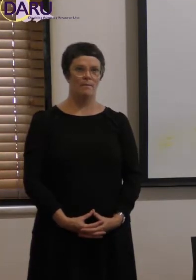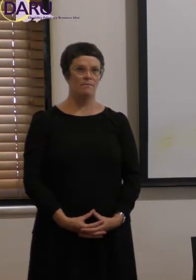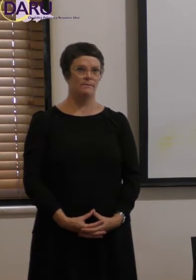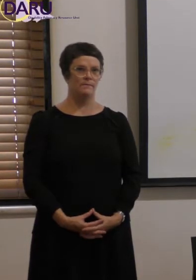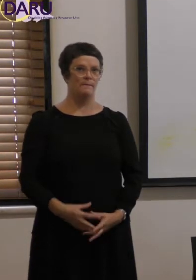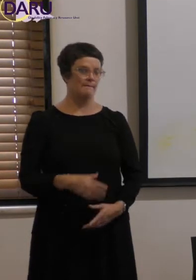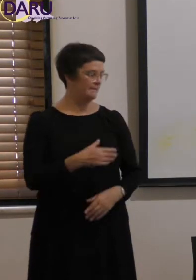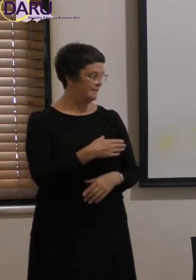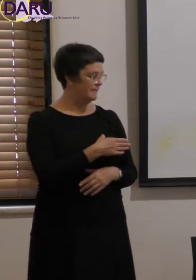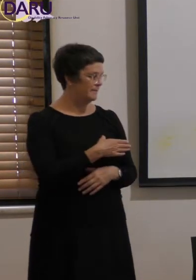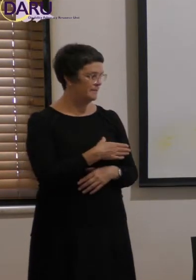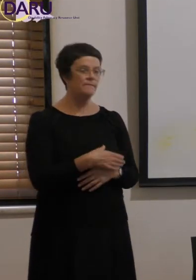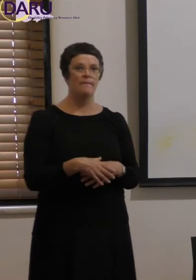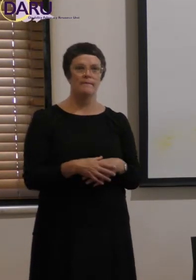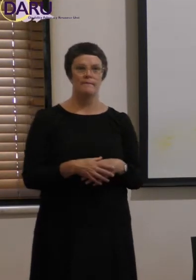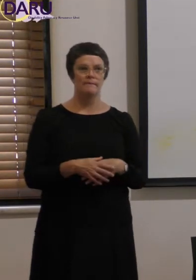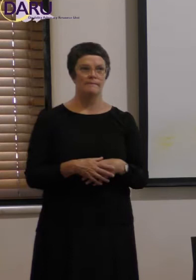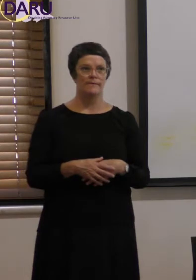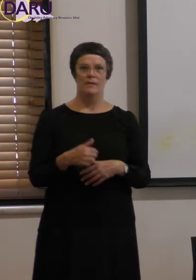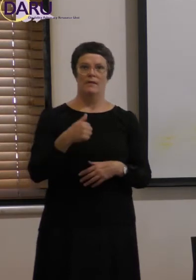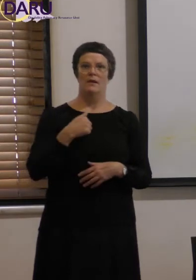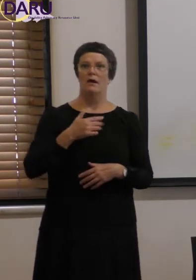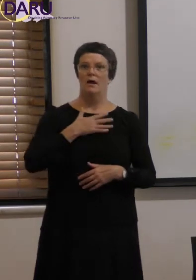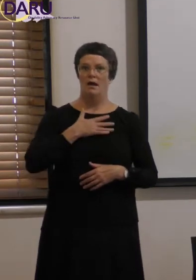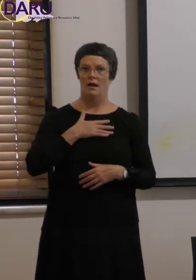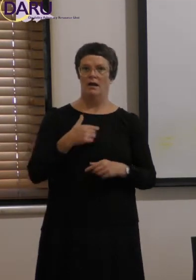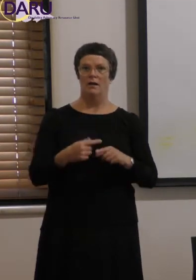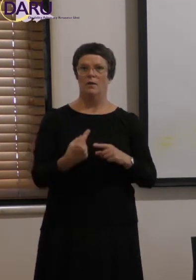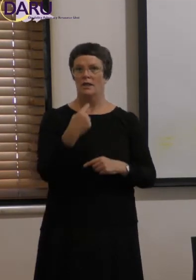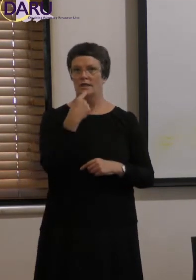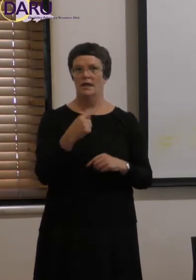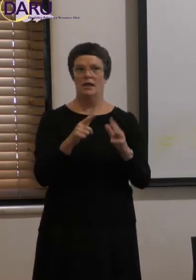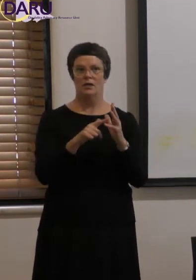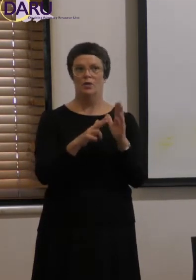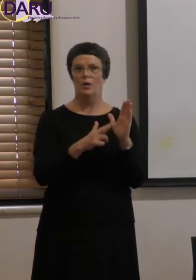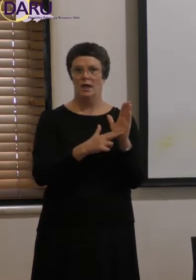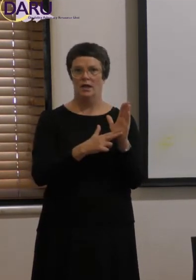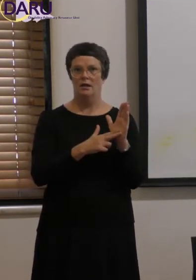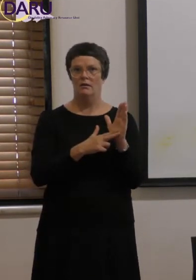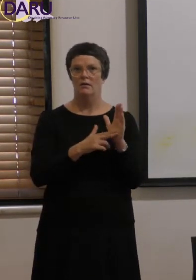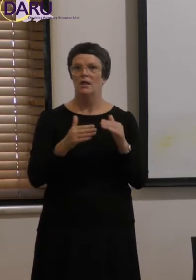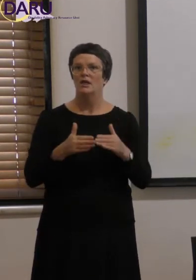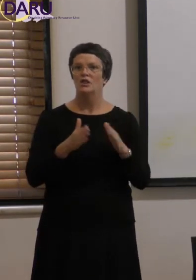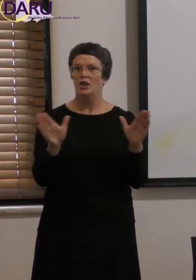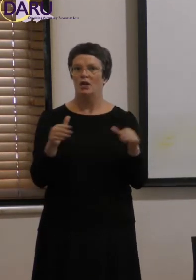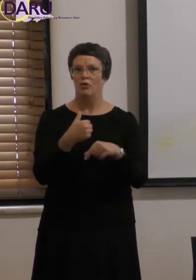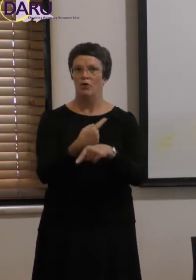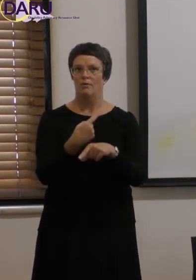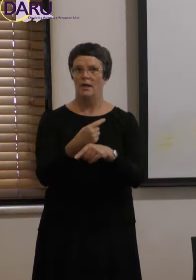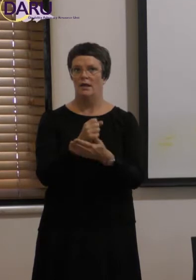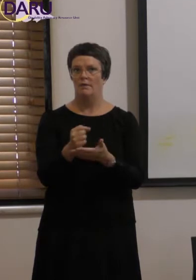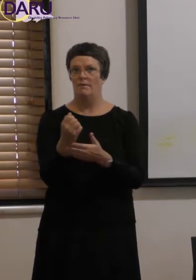I mean, I'm happy. I just want to quickly say that the UN General Comment number 4 on inclusive education